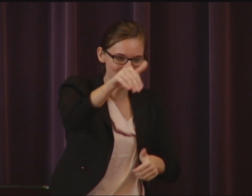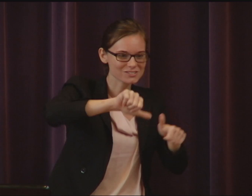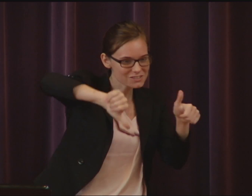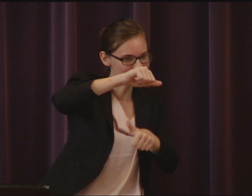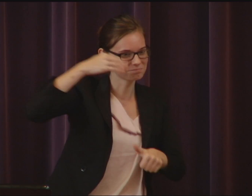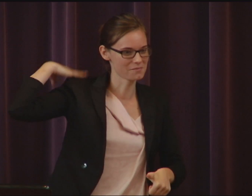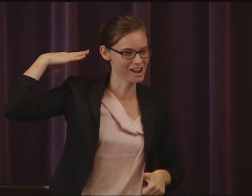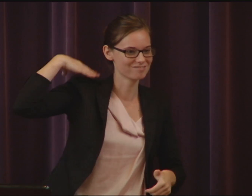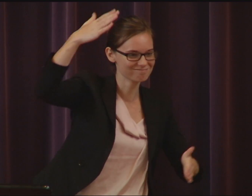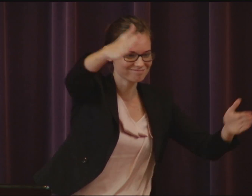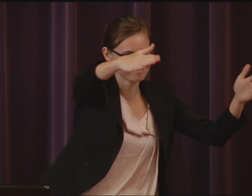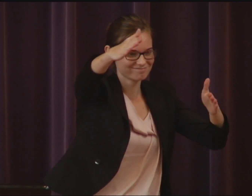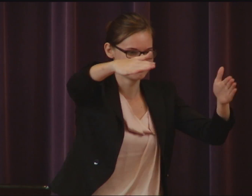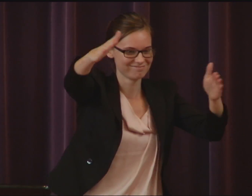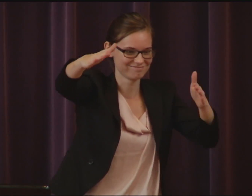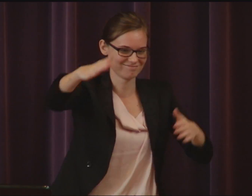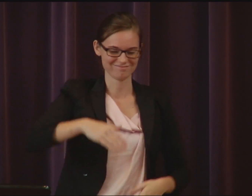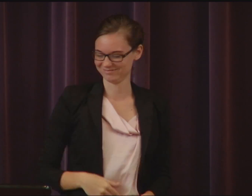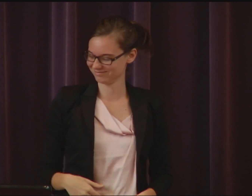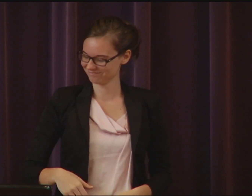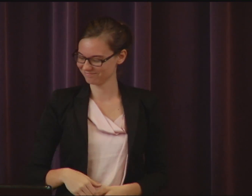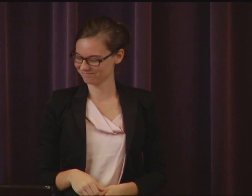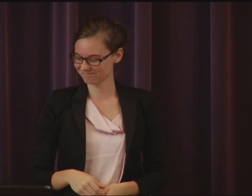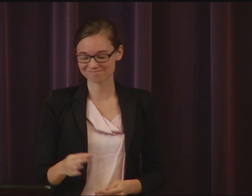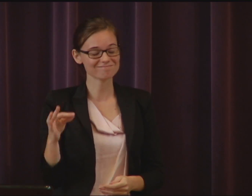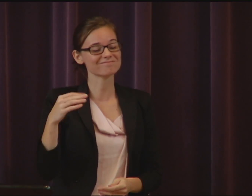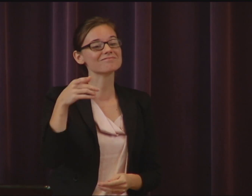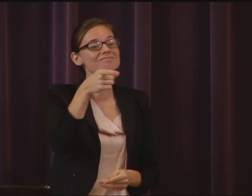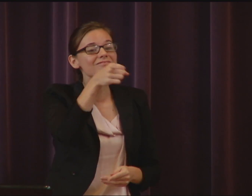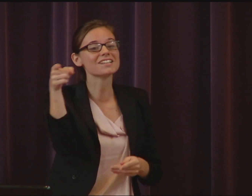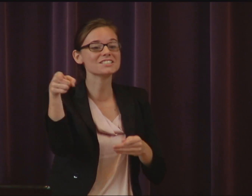So again, congratulations, and feel free to pat each other on the back.